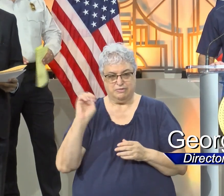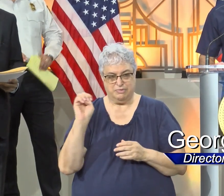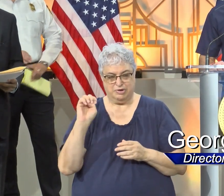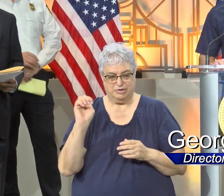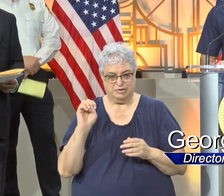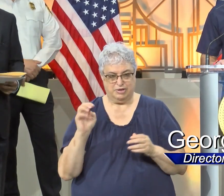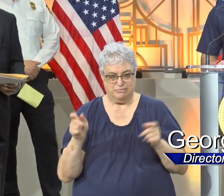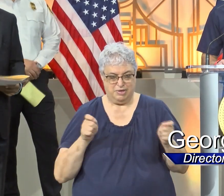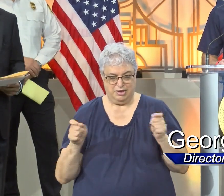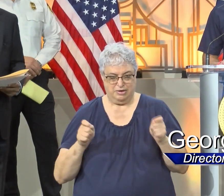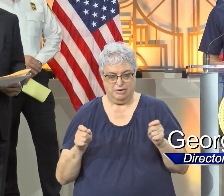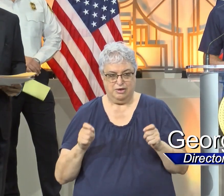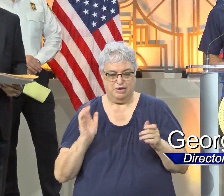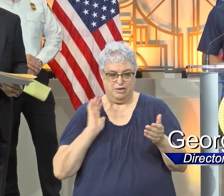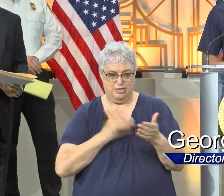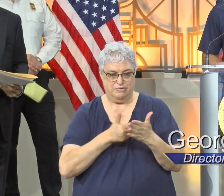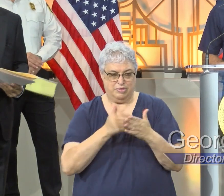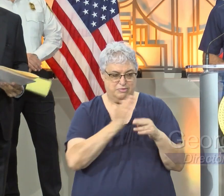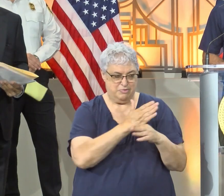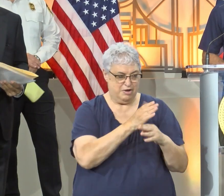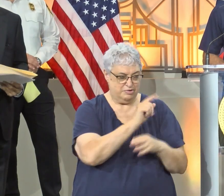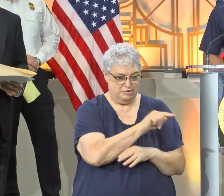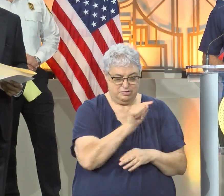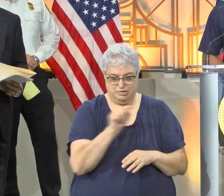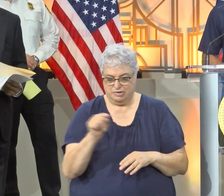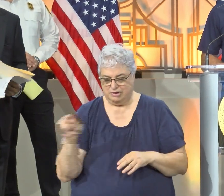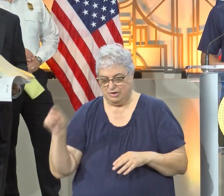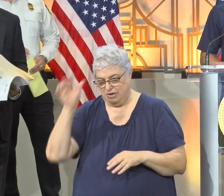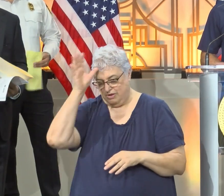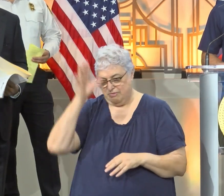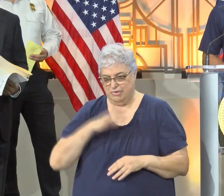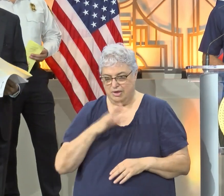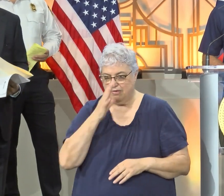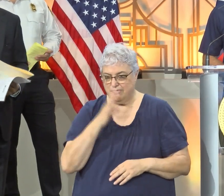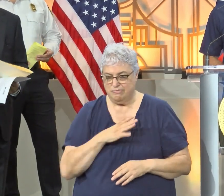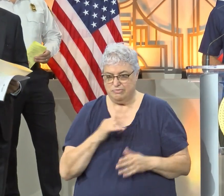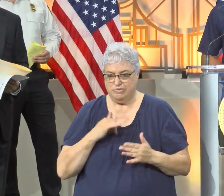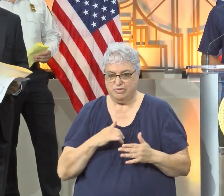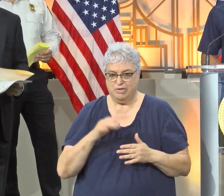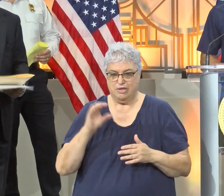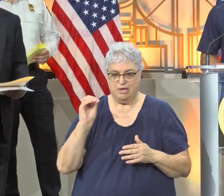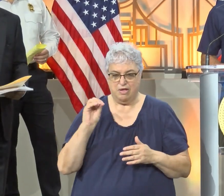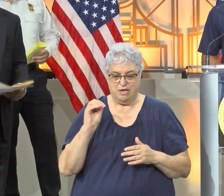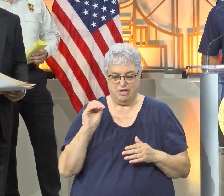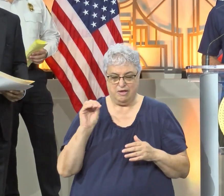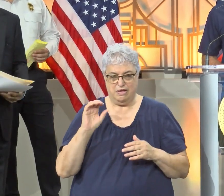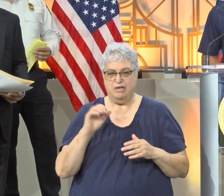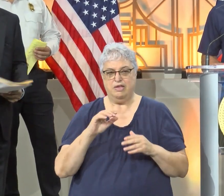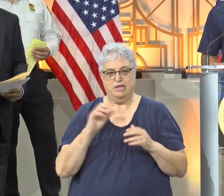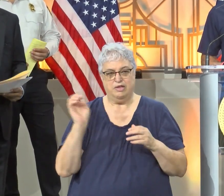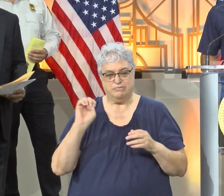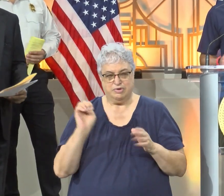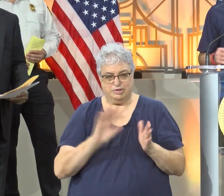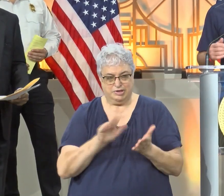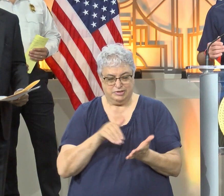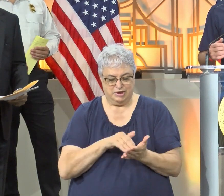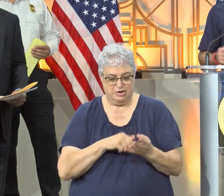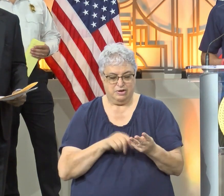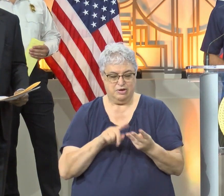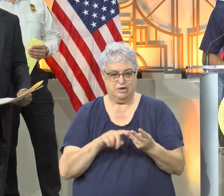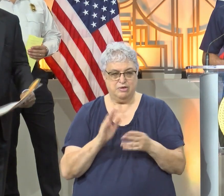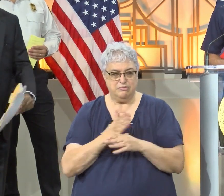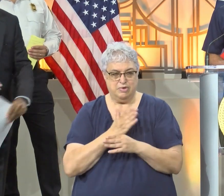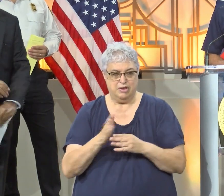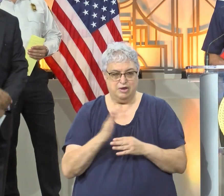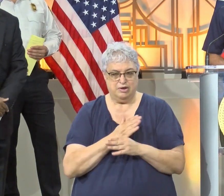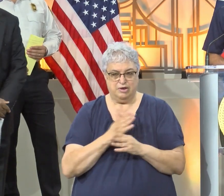working closely with all of our partners, and that includes the men and women of the Office of Emergency Management, the Houston Emergency Center, my partners